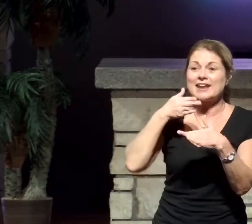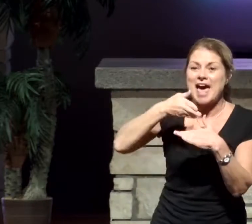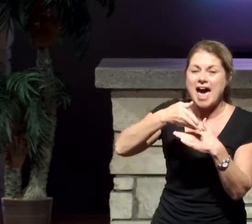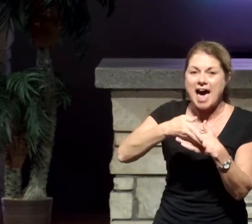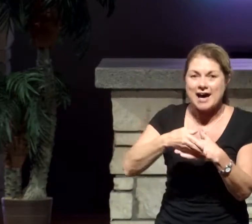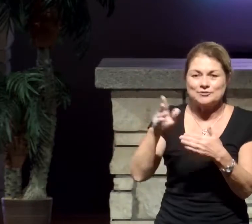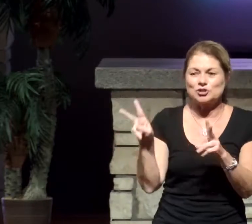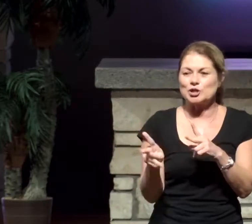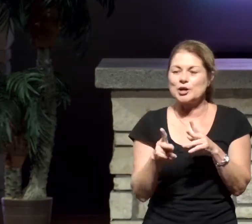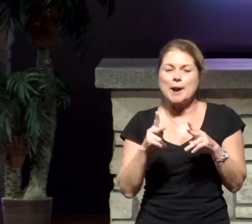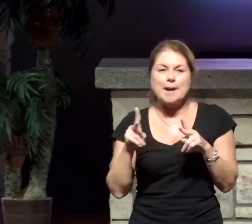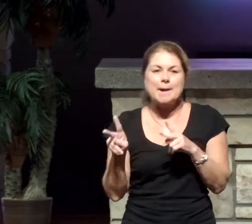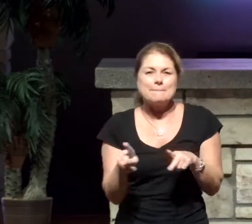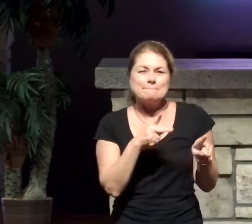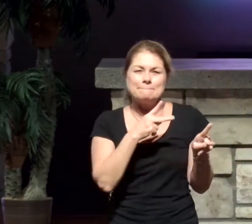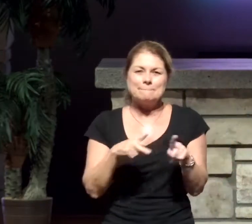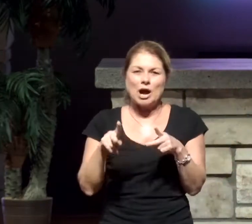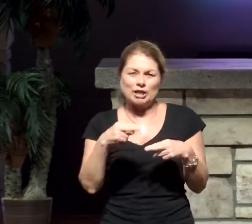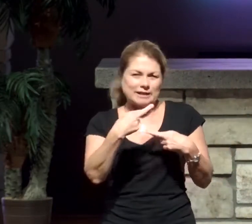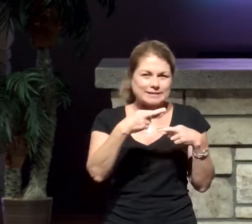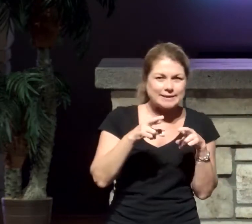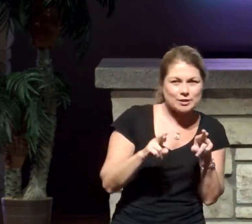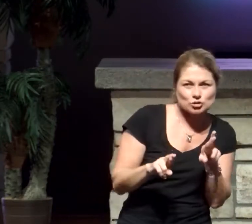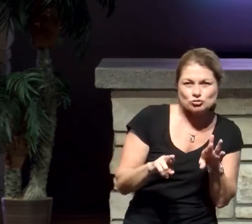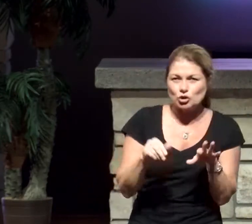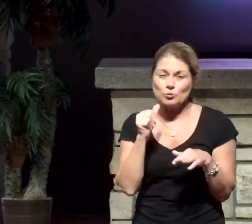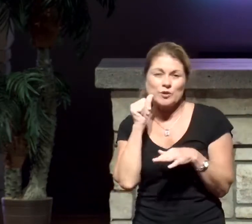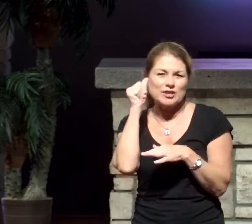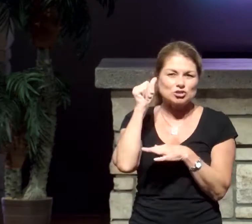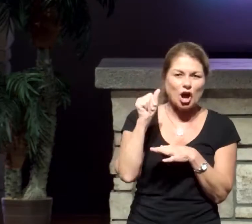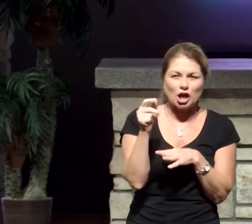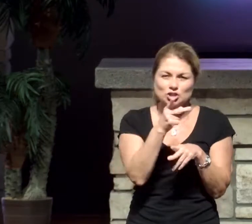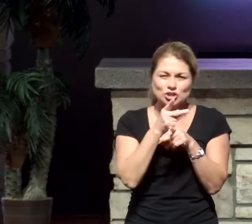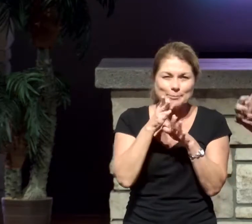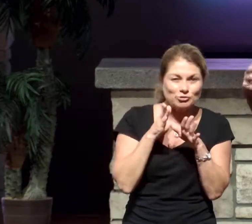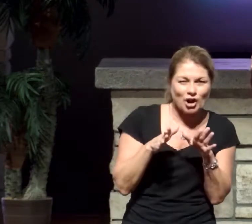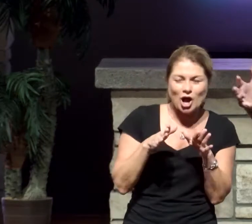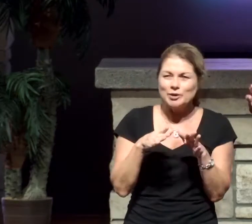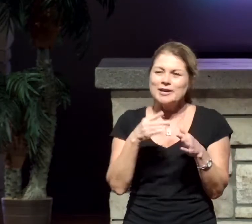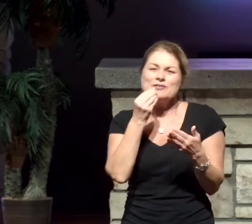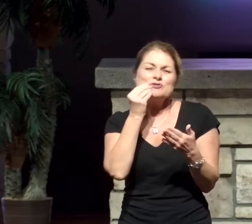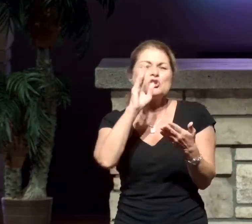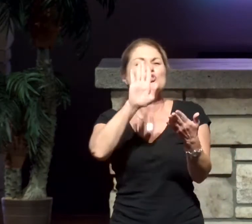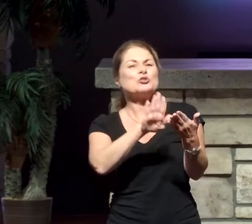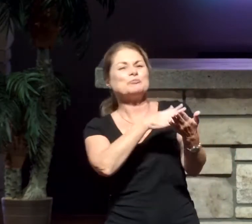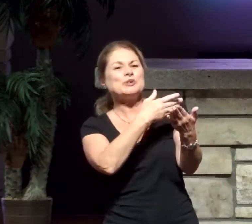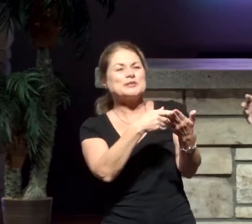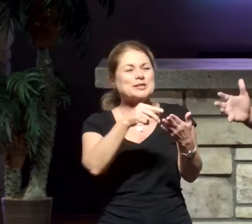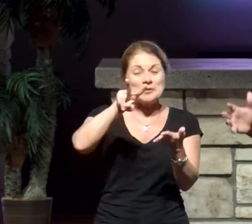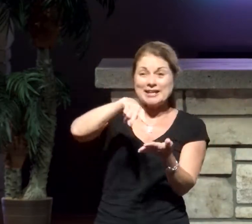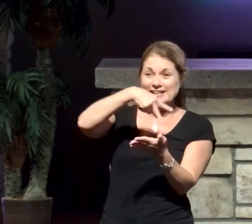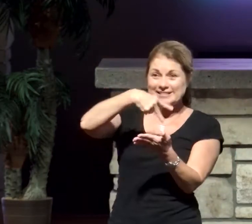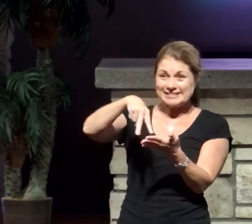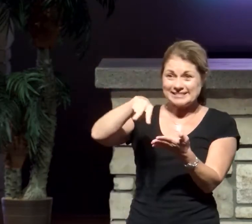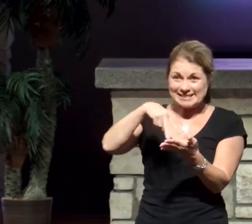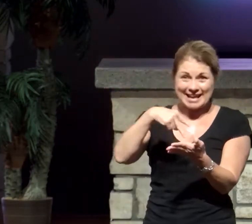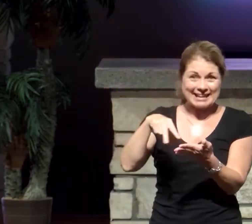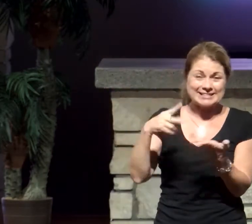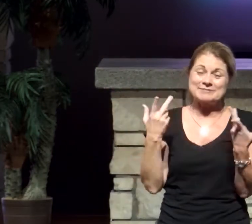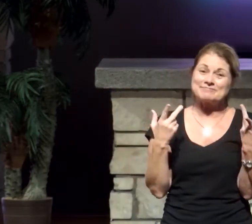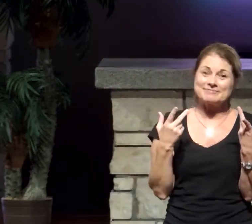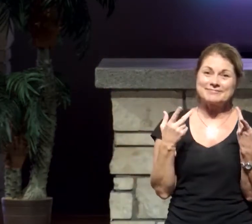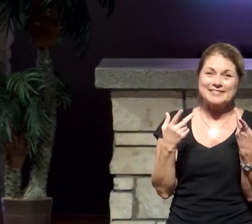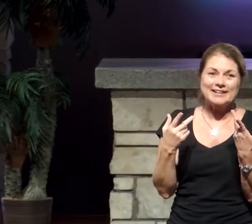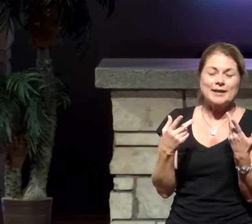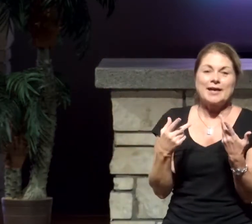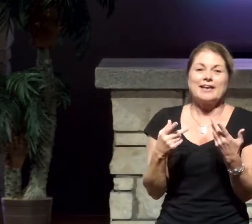this multi-purpose room, adult chaperones, food, drinks. We had this music. We also had a dance portion that happened later in that event. And